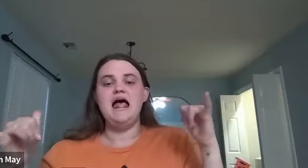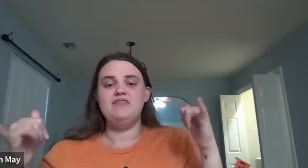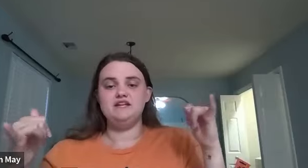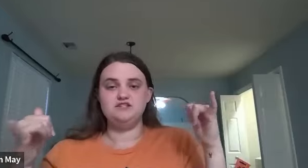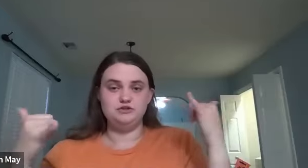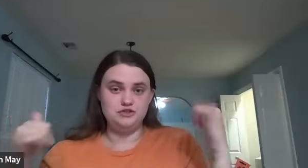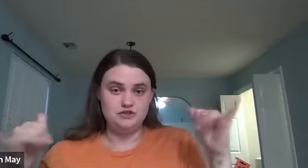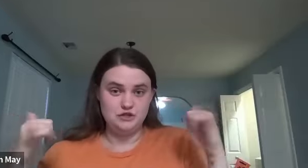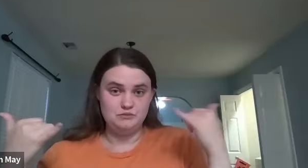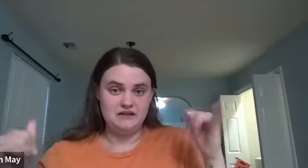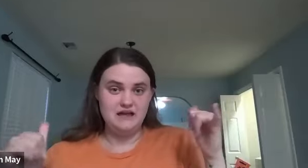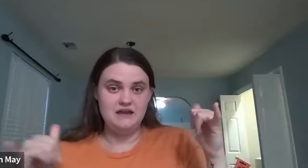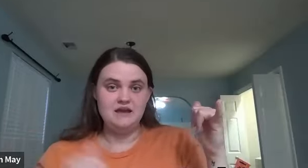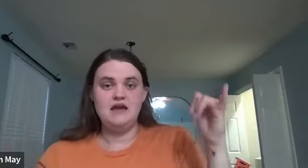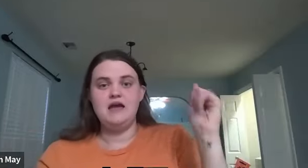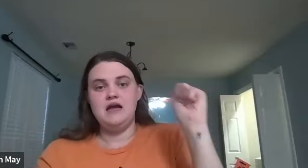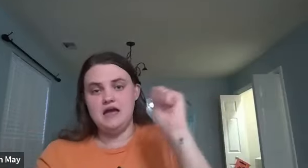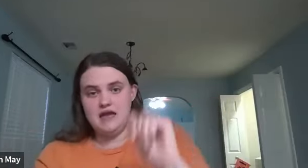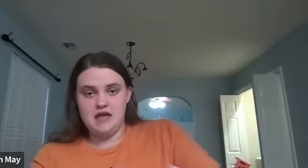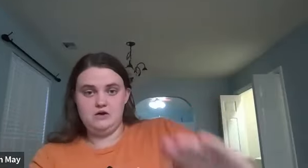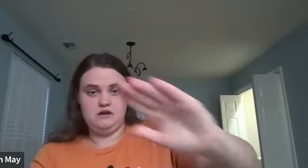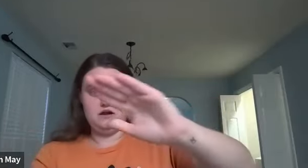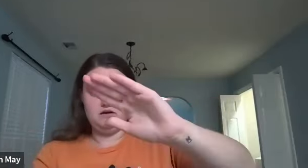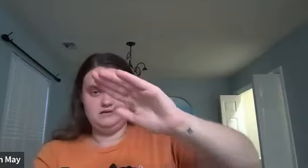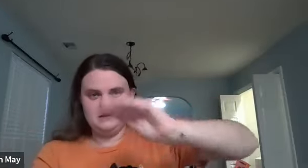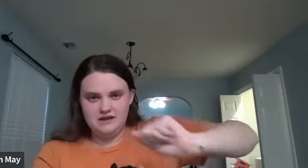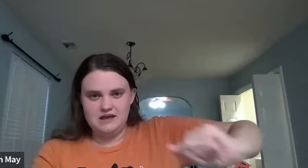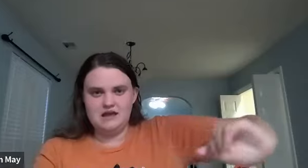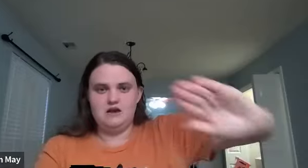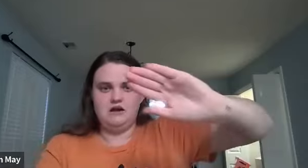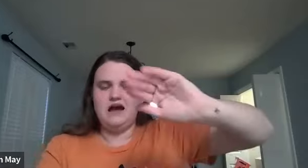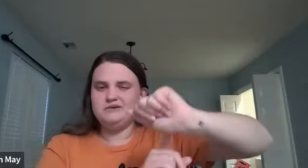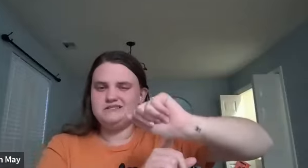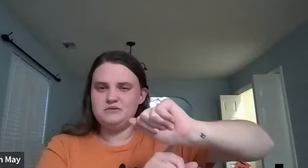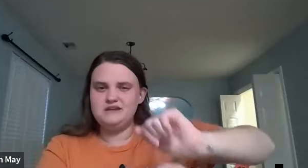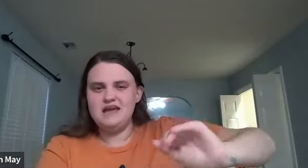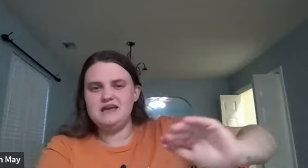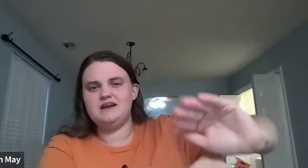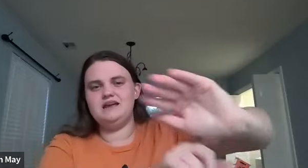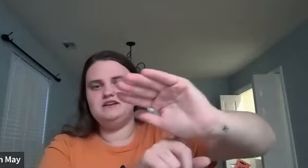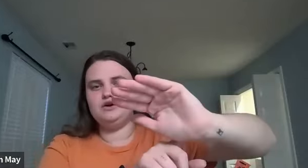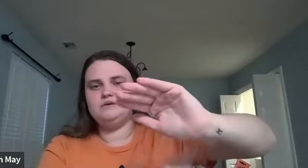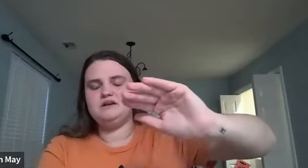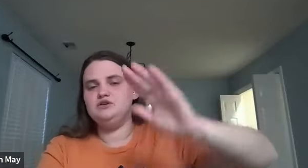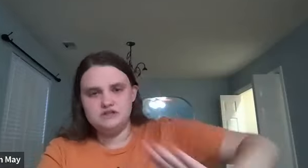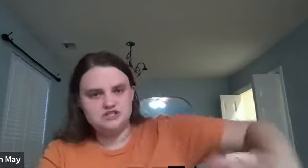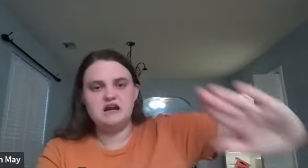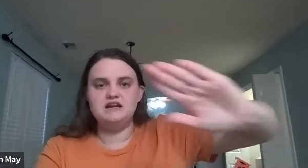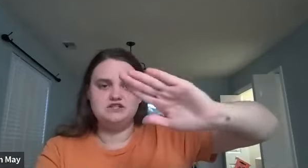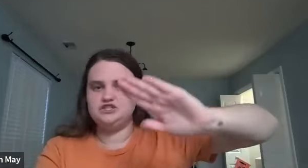And then, so you'll just do play area. I always start with an A and kind of end open. You can just kind of just do